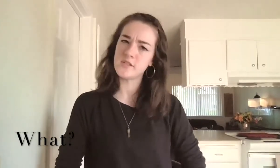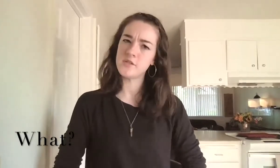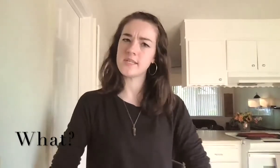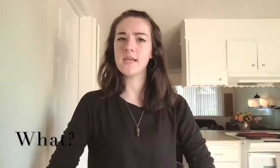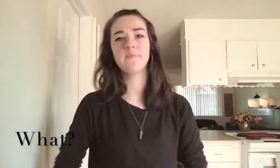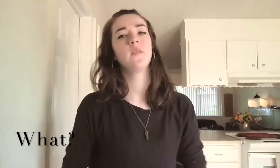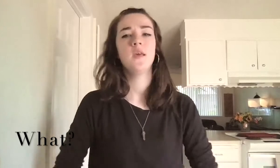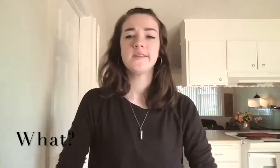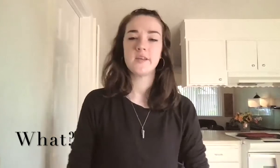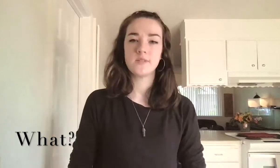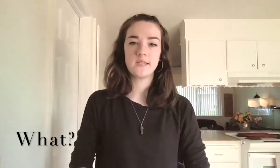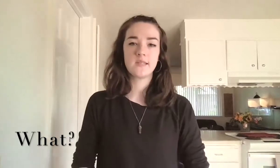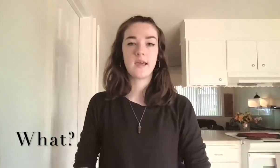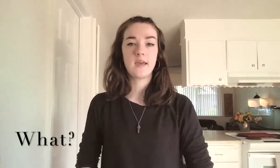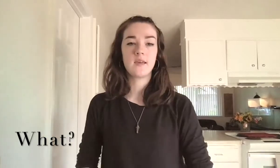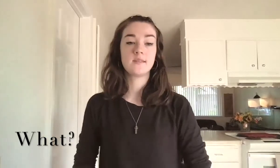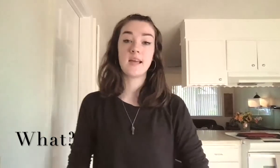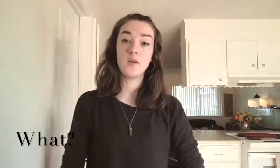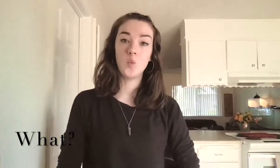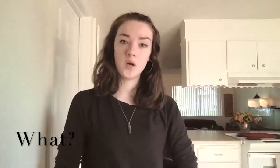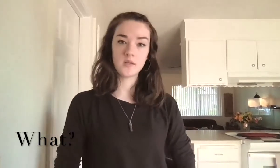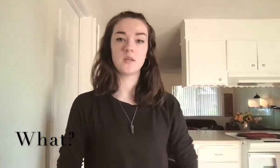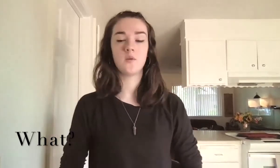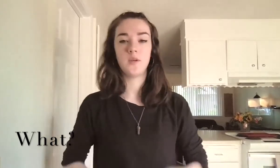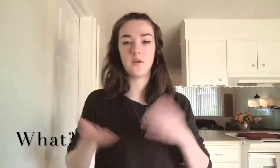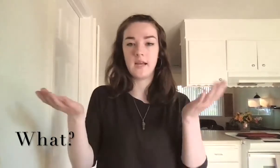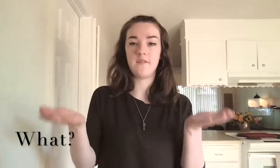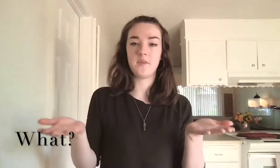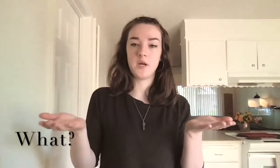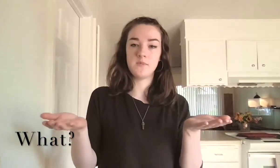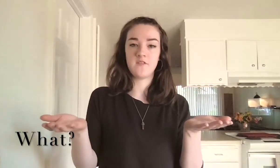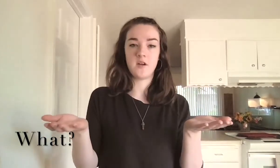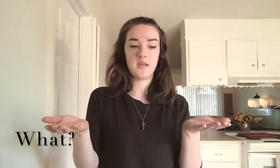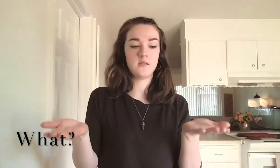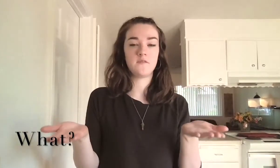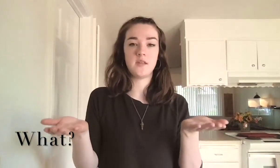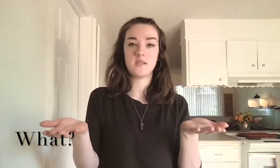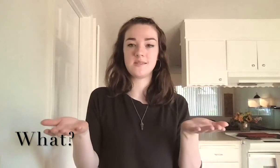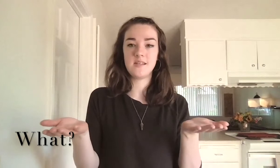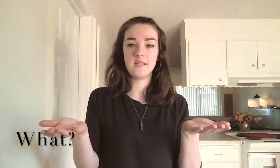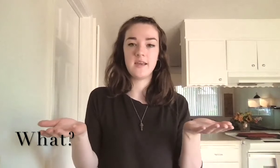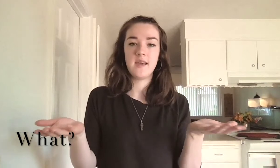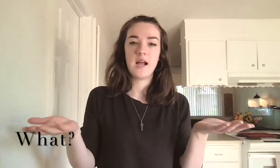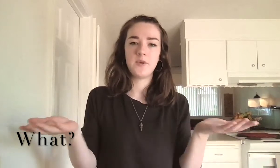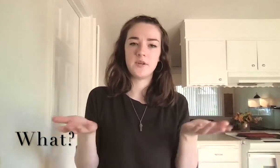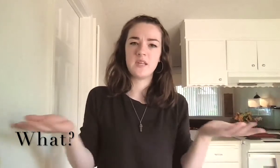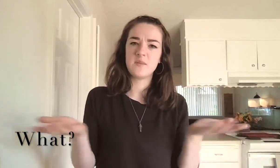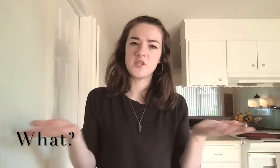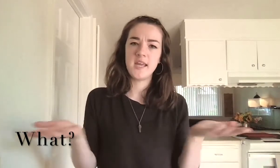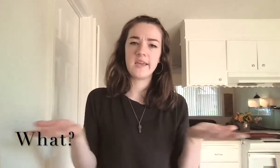say? So to sign what, we are going to have the palms of our hands facing the ceiling, and we're going to give them a shake in and